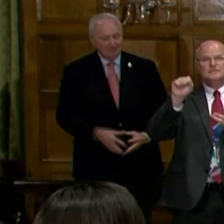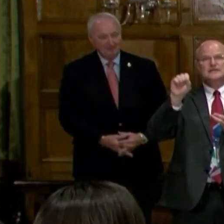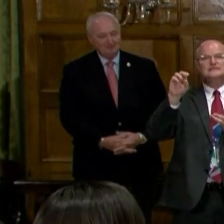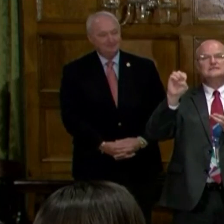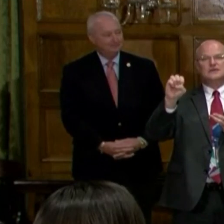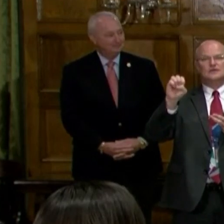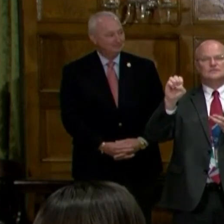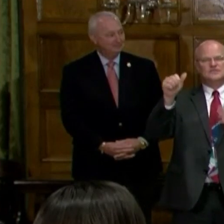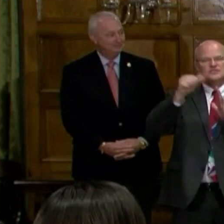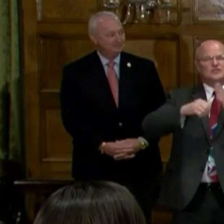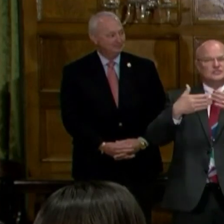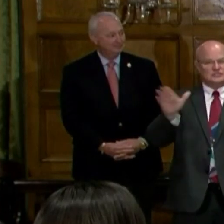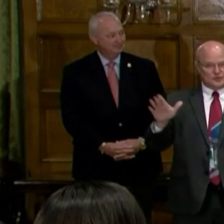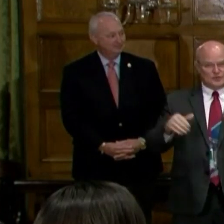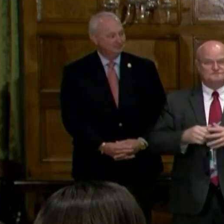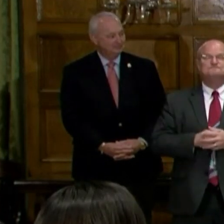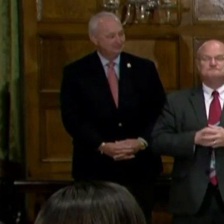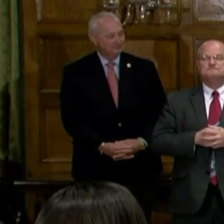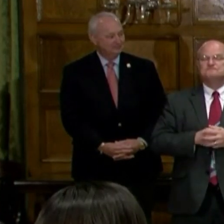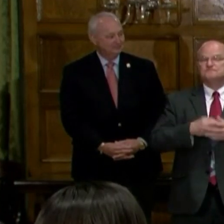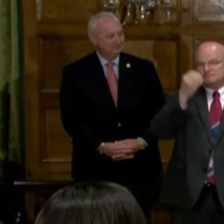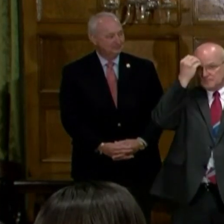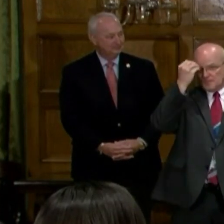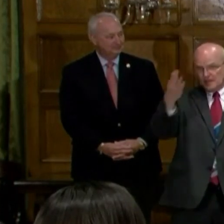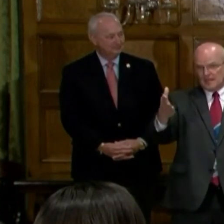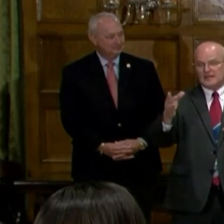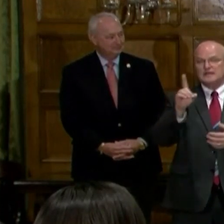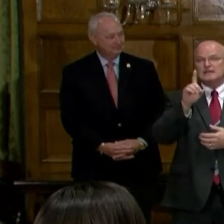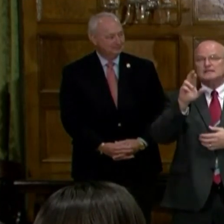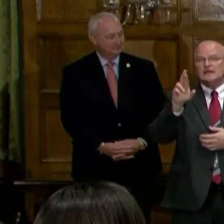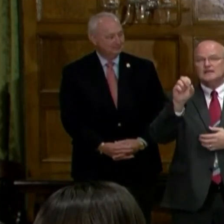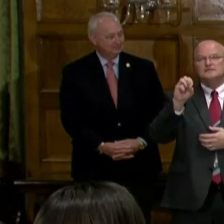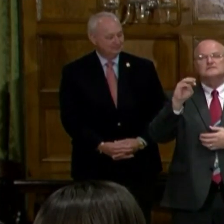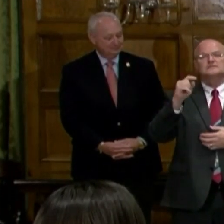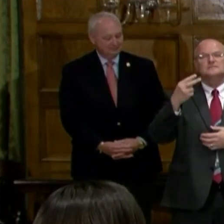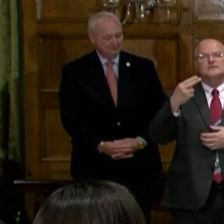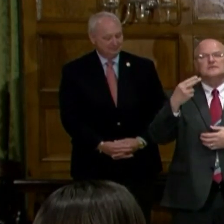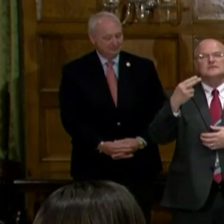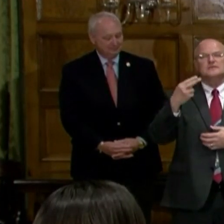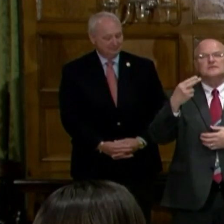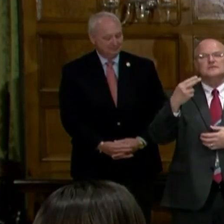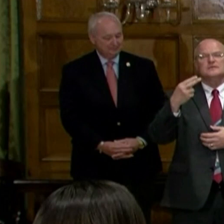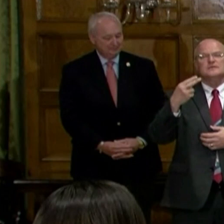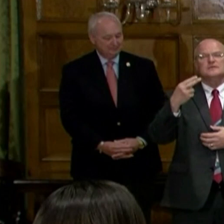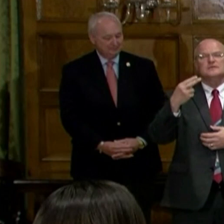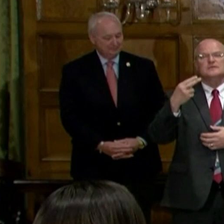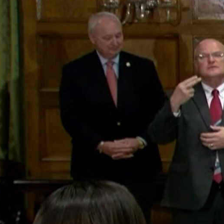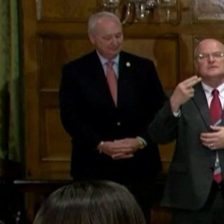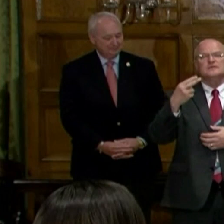General. A quick update, and Dr. Smith will have more comments on this